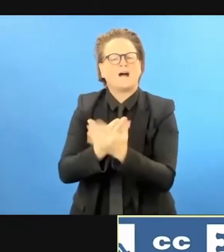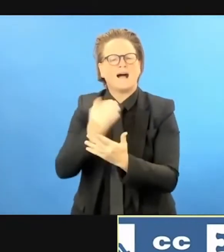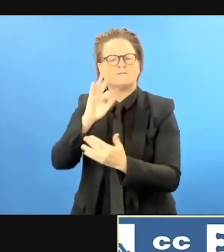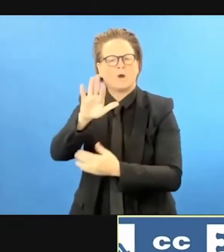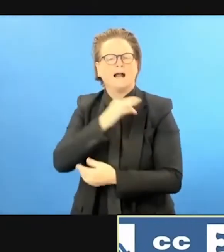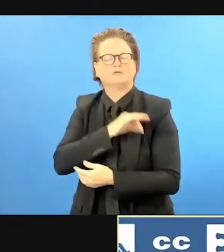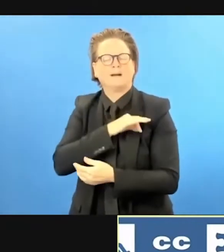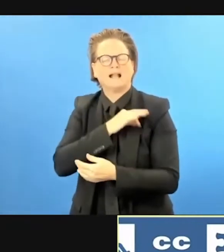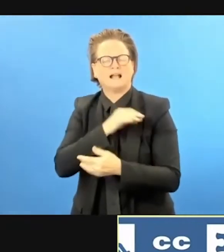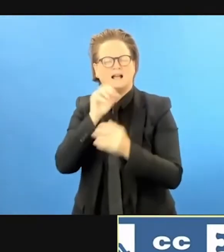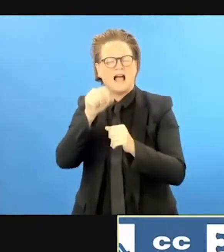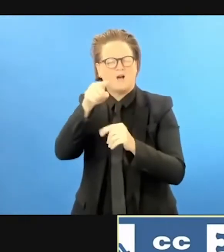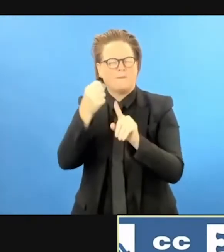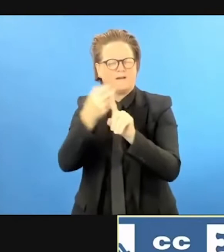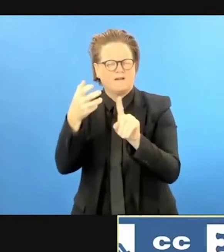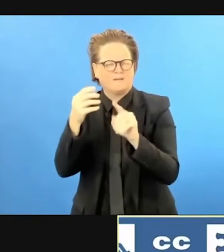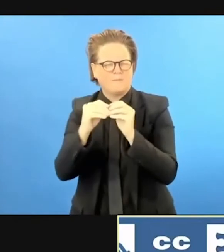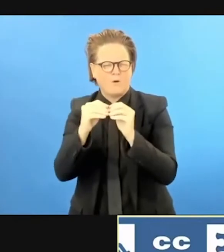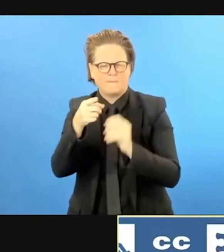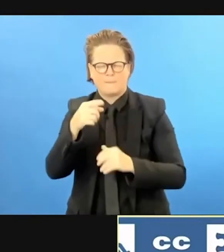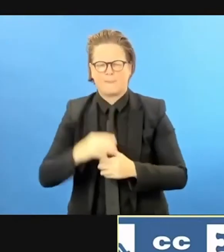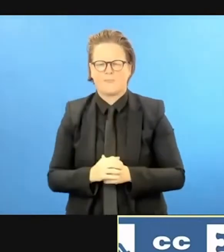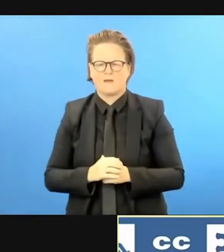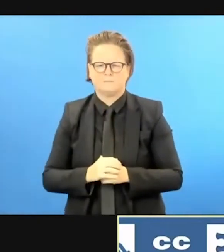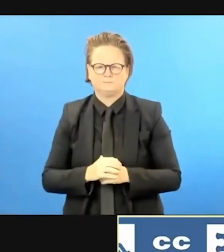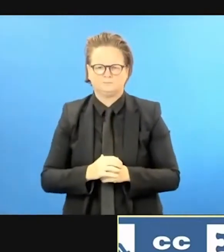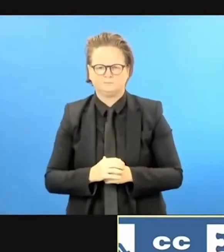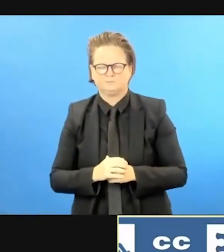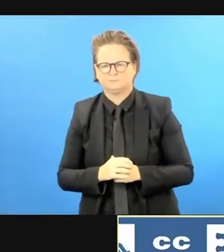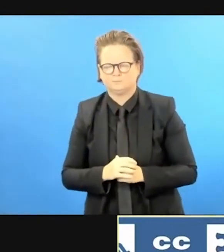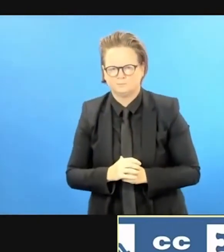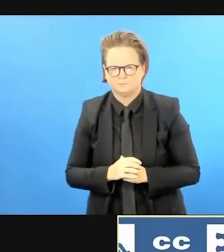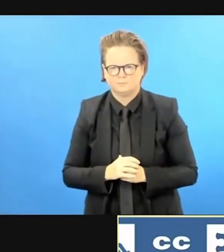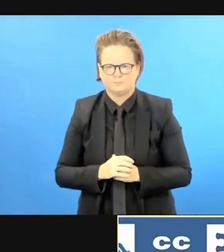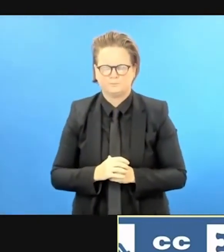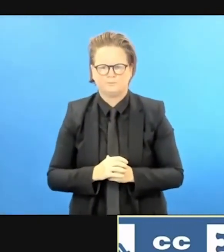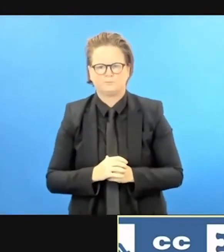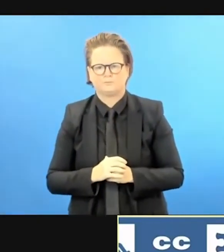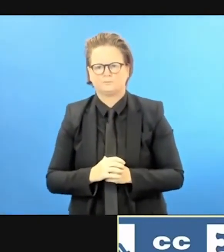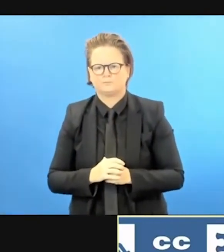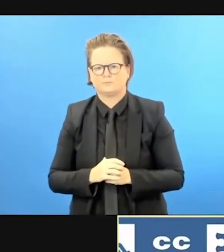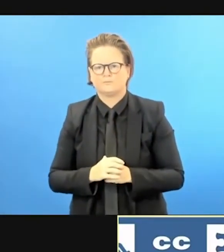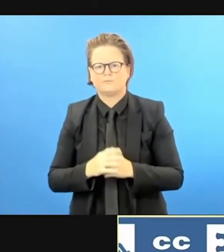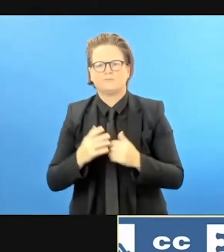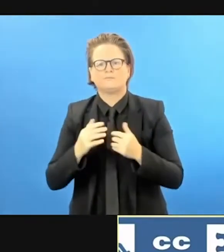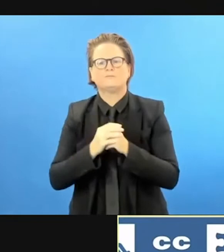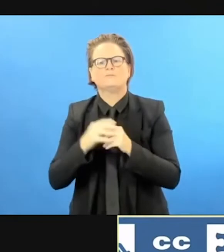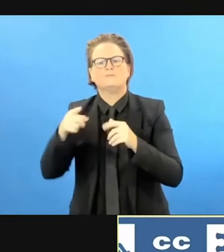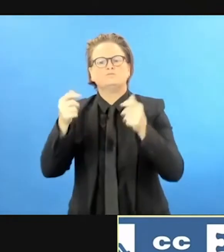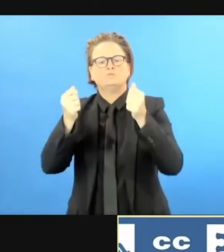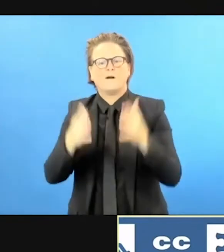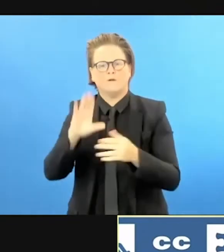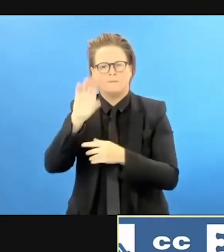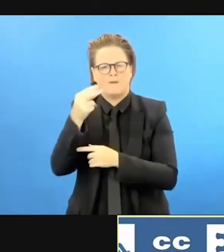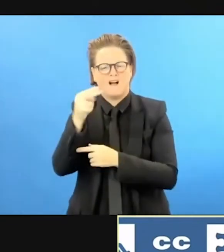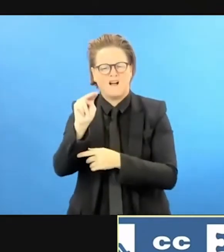make things easier, but maybe Dr. Baba can go through that again. And Director Bond, if you'd like to add anything to that, any kind